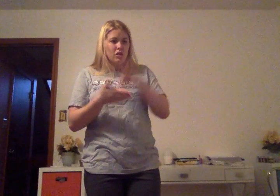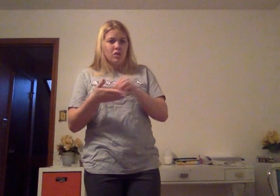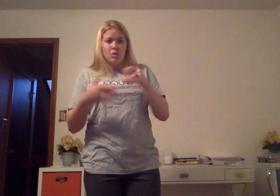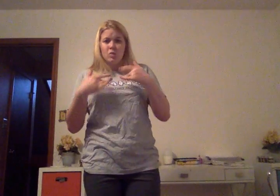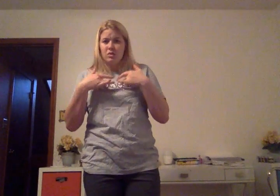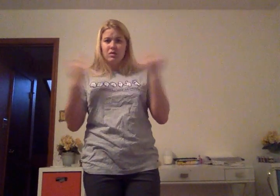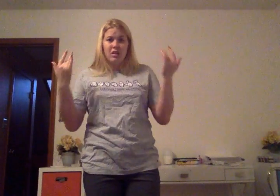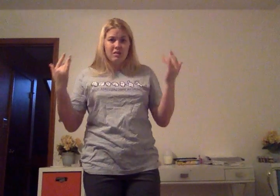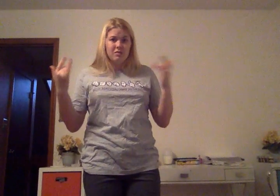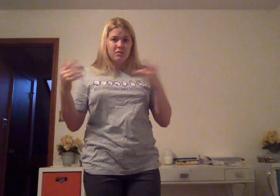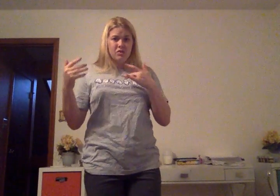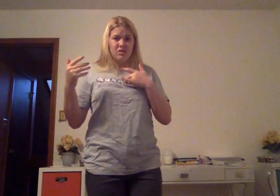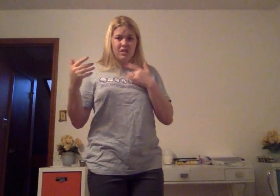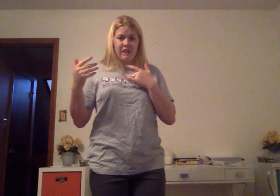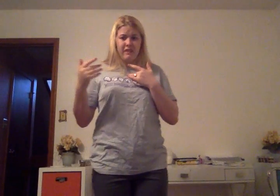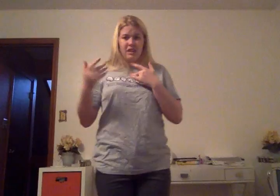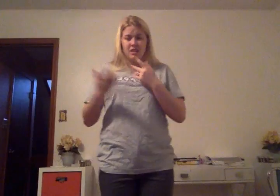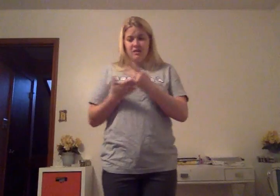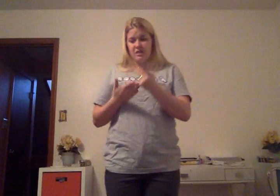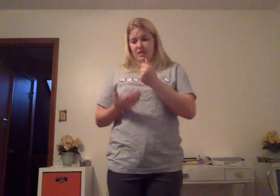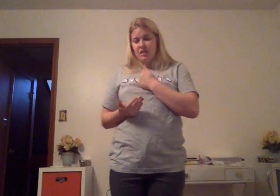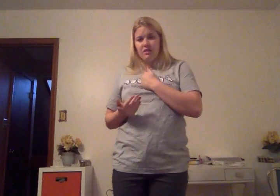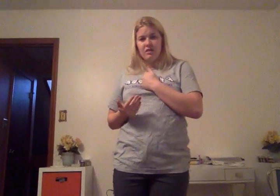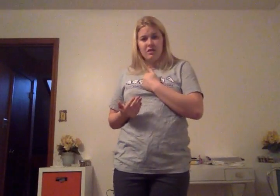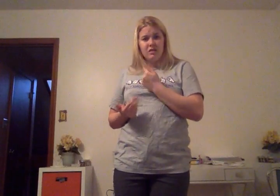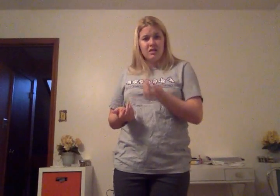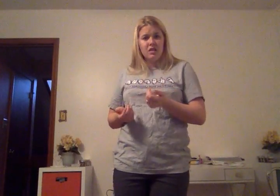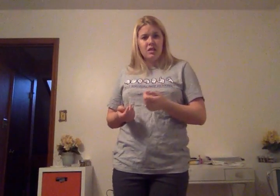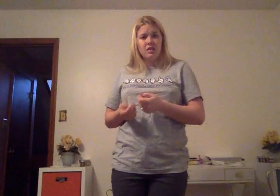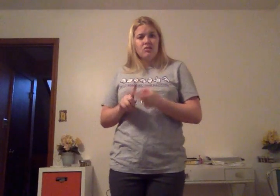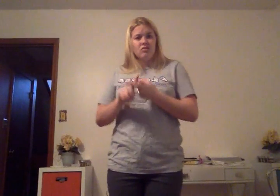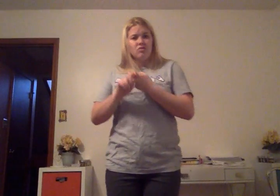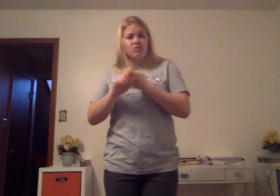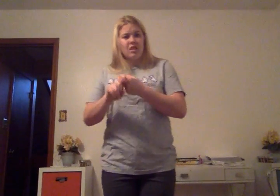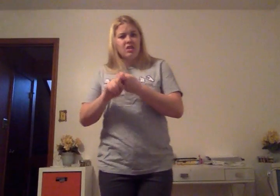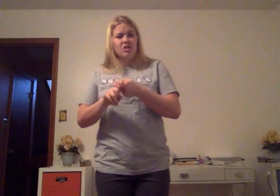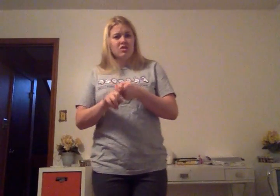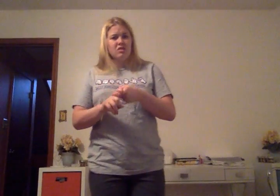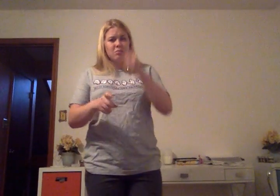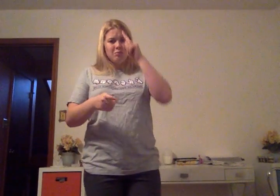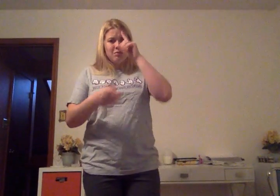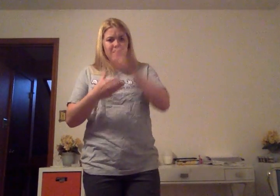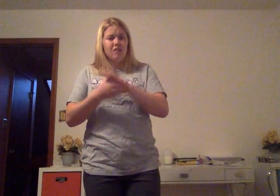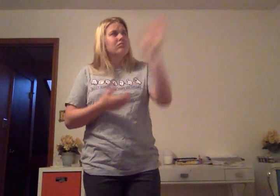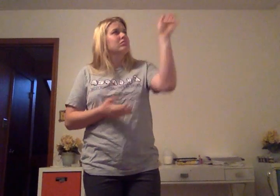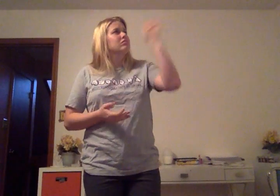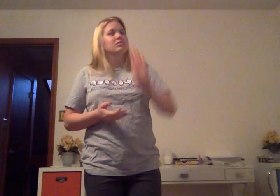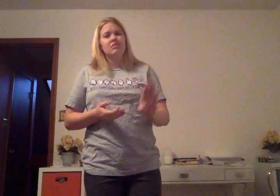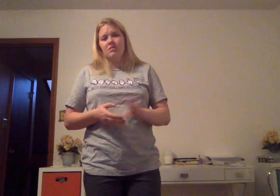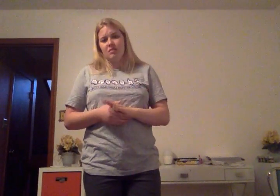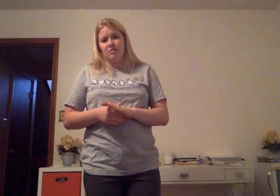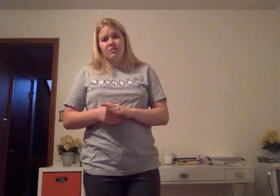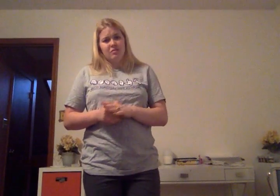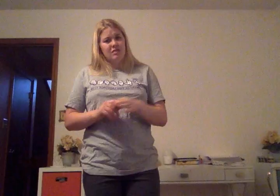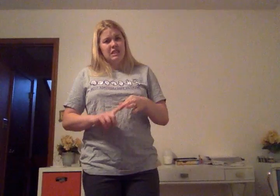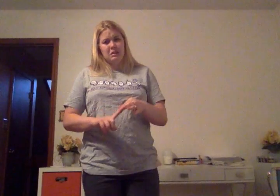talked about how she feels she failed herself. And to hear her talk about her friendship and her faith and all those things, I mean, she's something special. But also have come